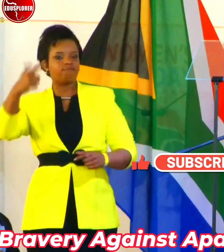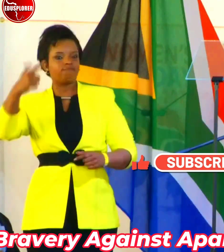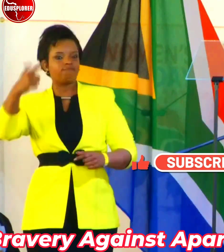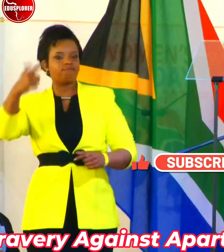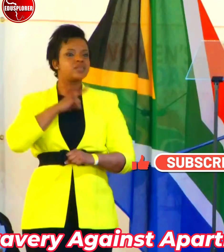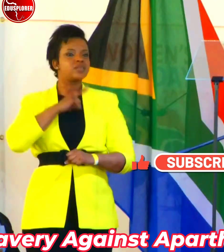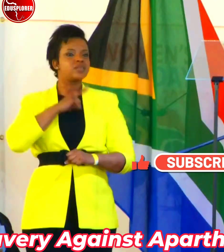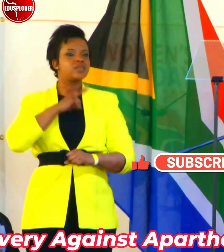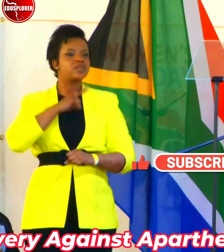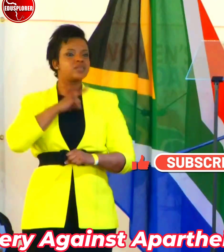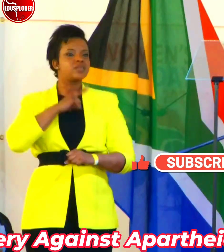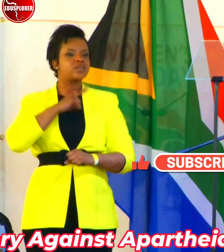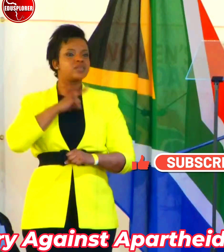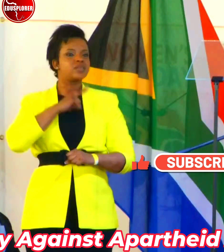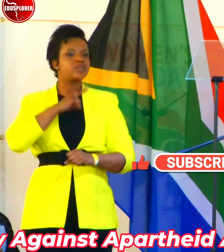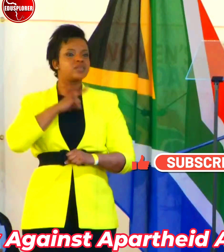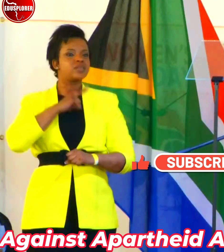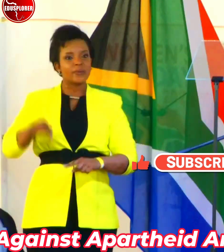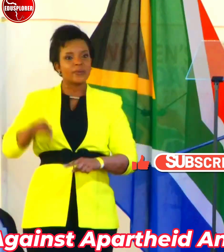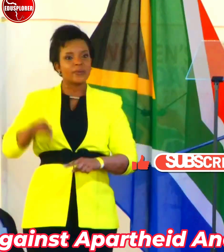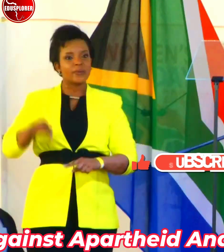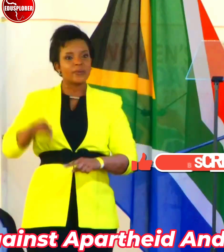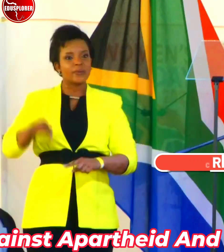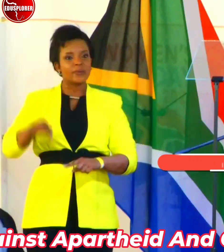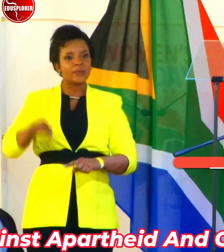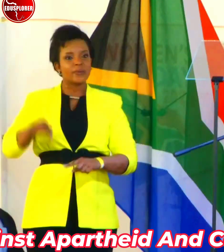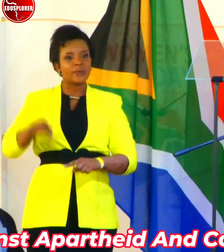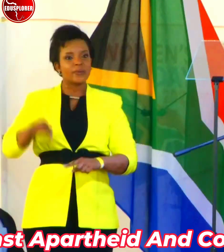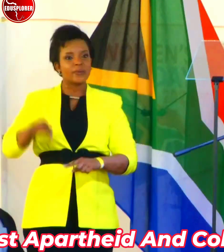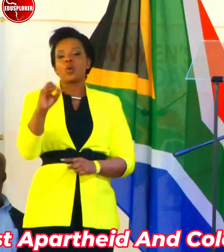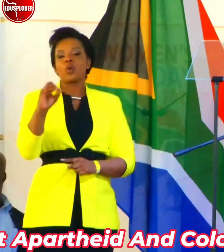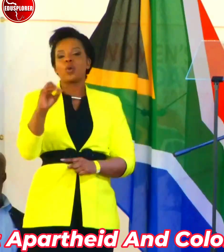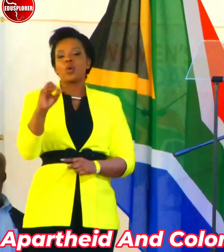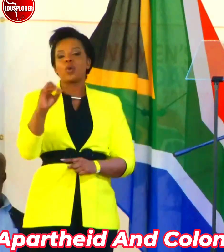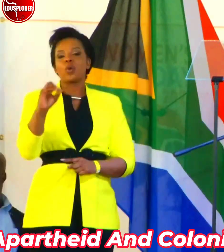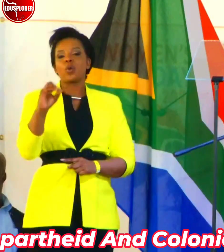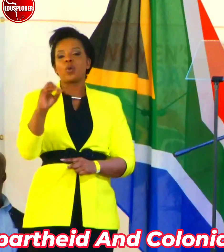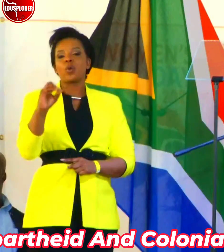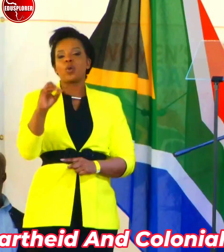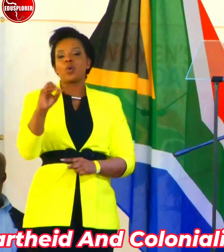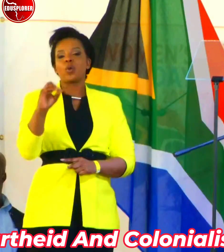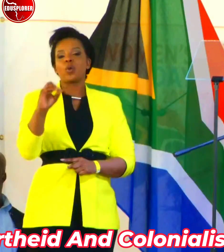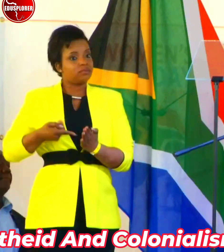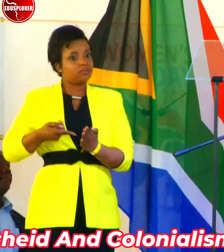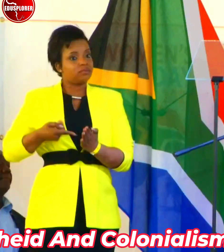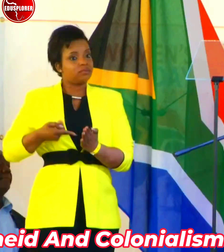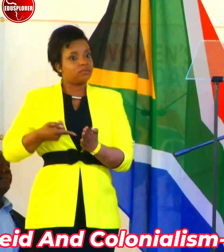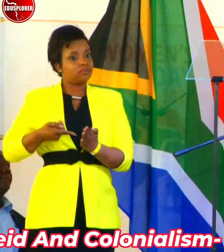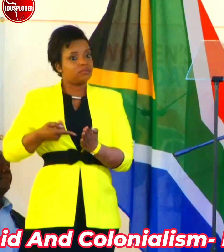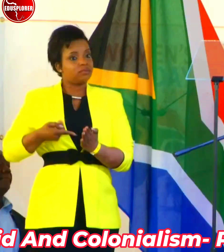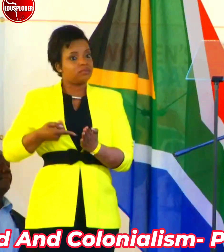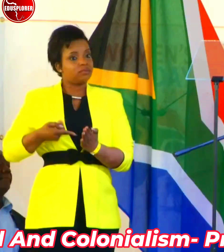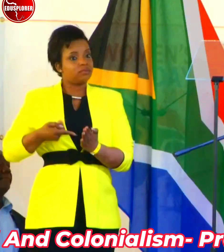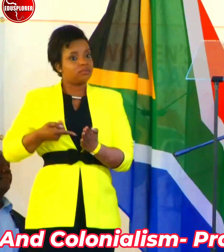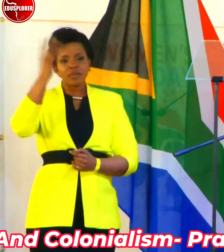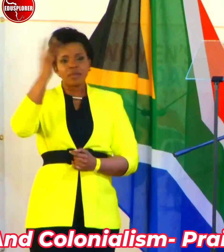hated Dompas or the Pass. We remember those women who took up arms against a